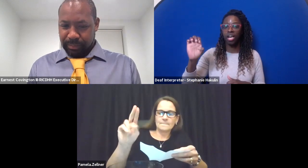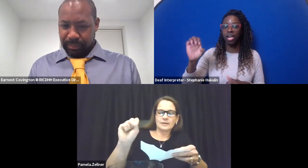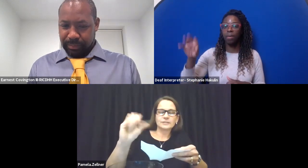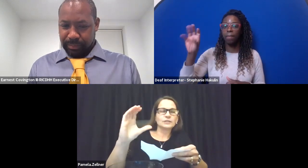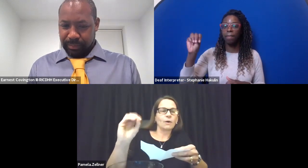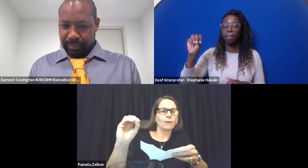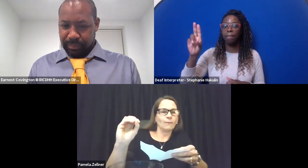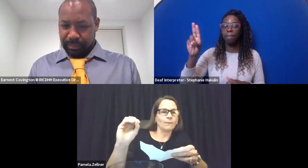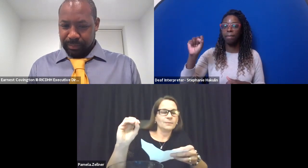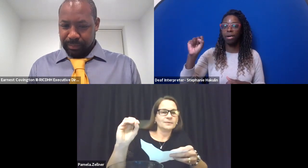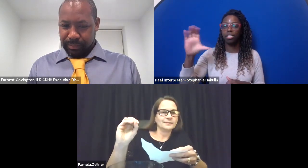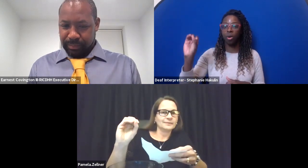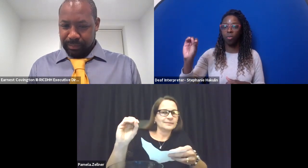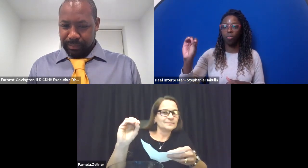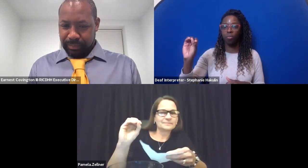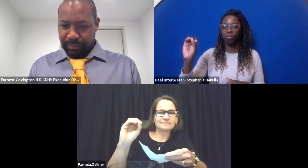Janice.